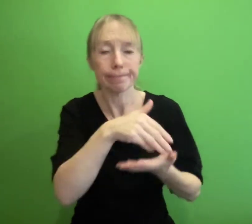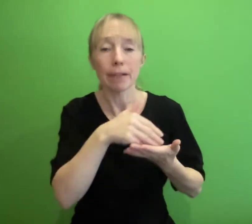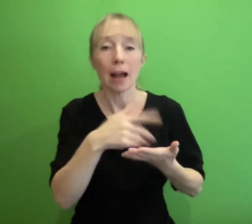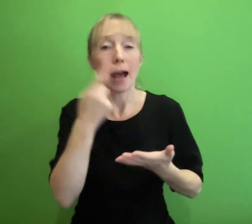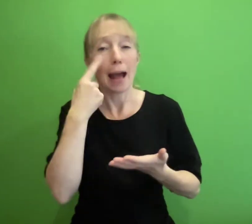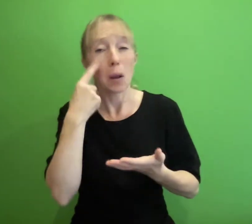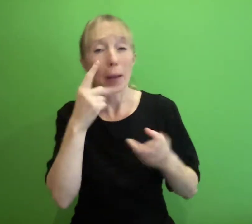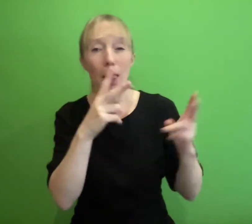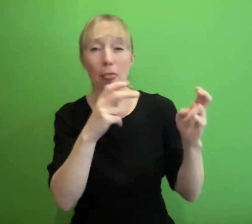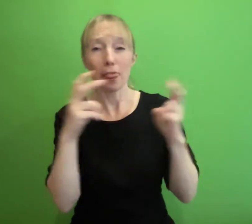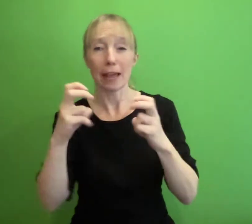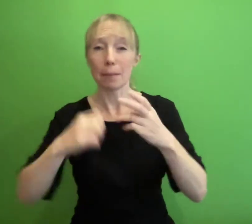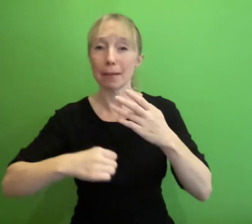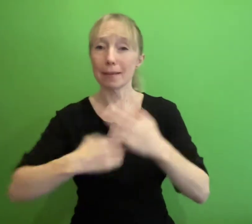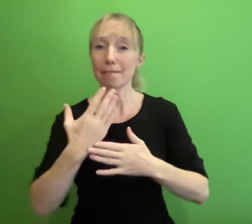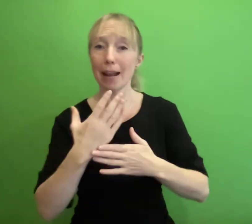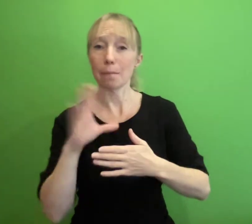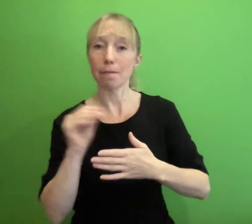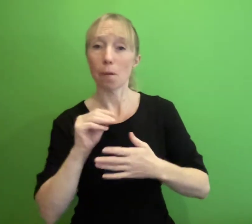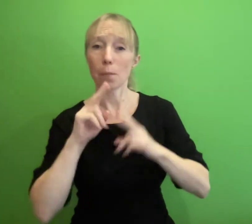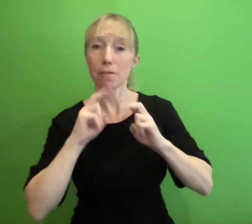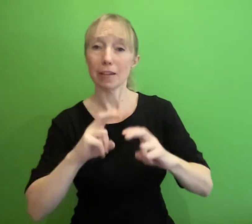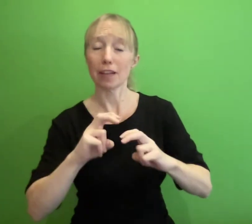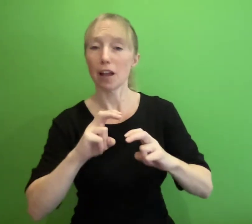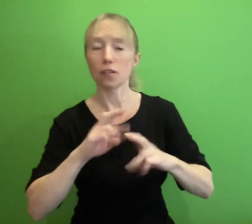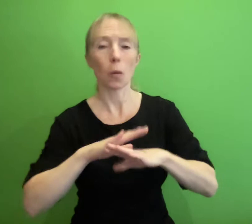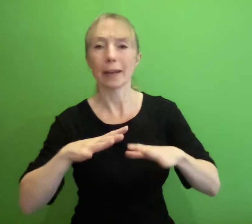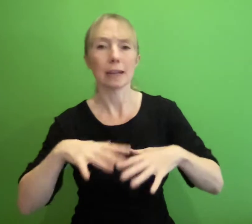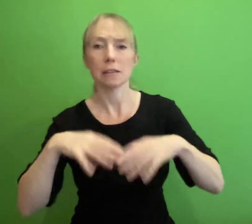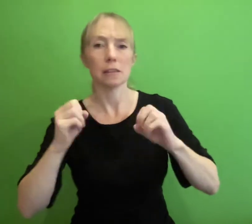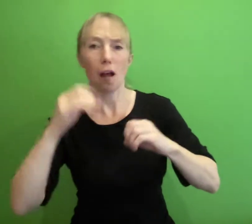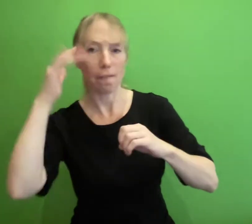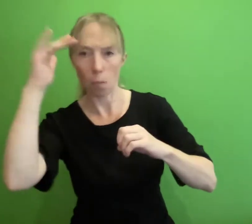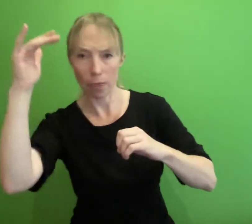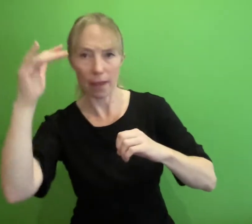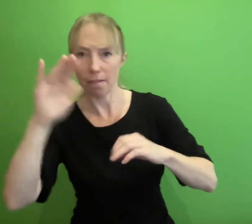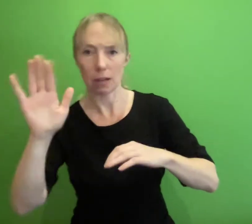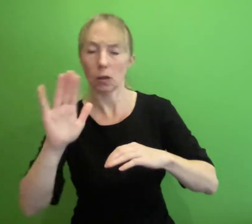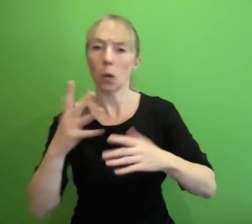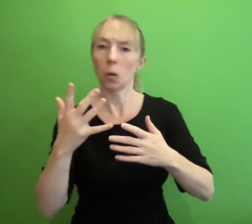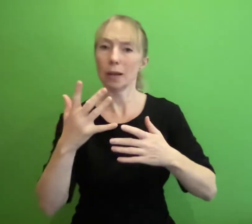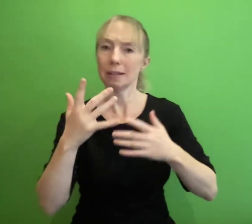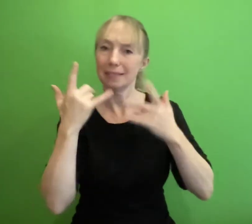from the research, rather than starting with a theory and testing it with our own research subjects.